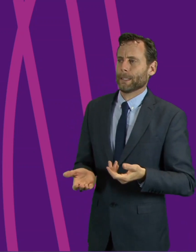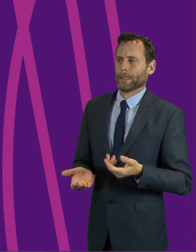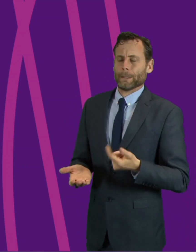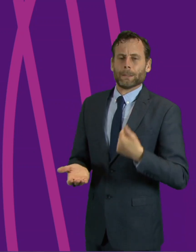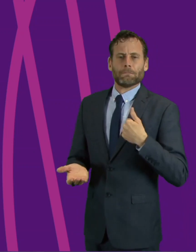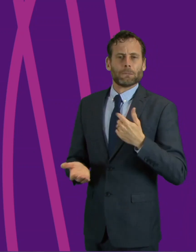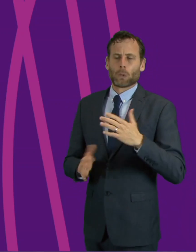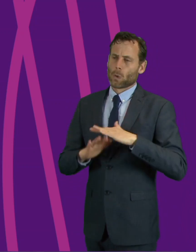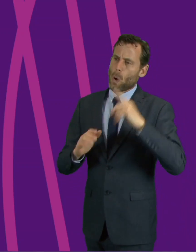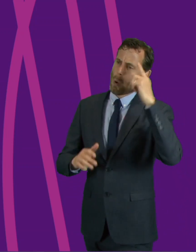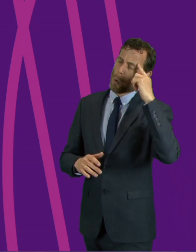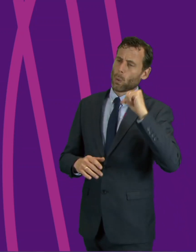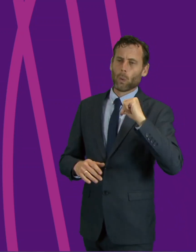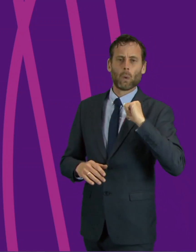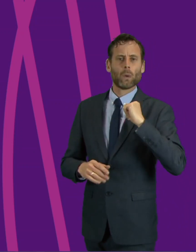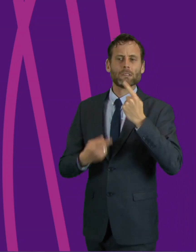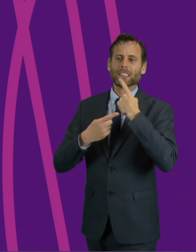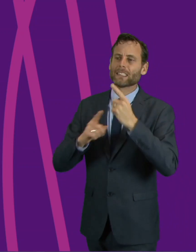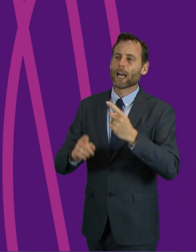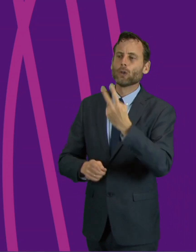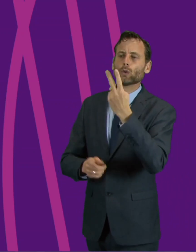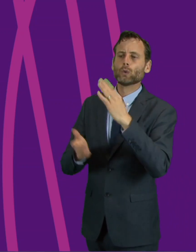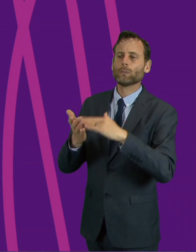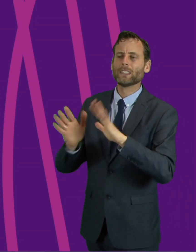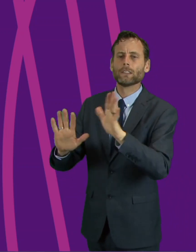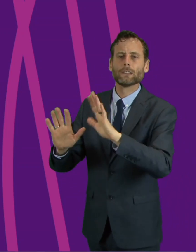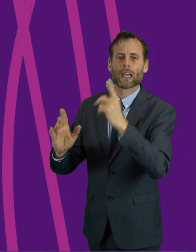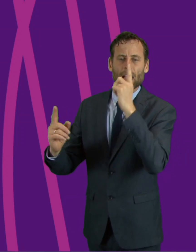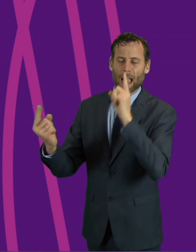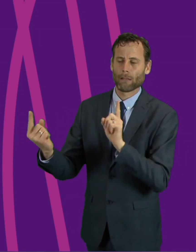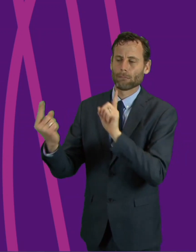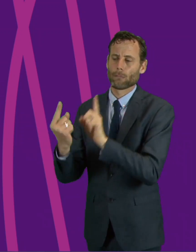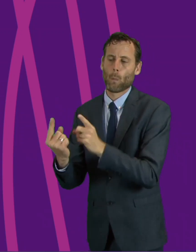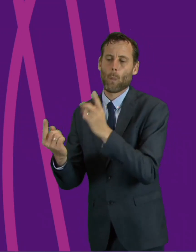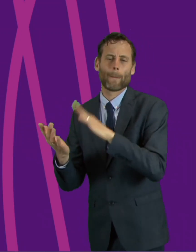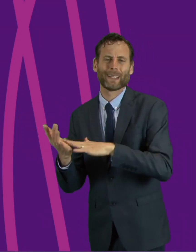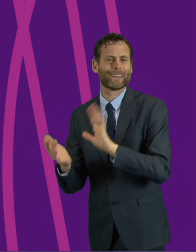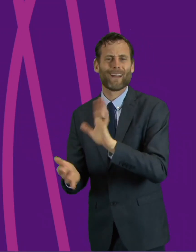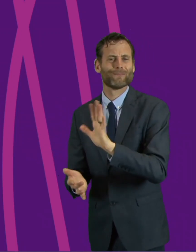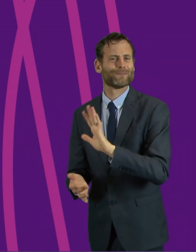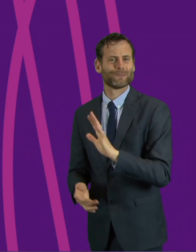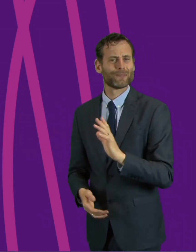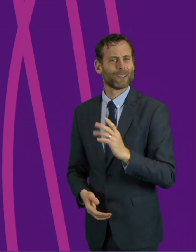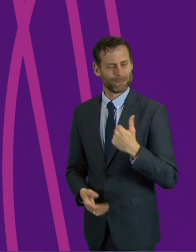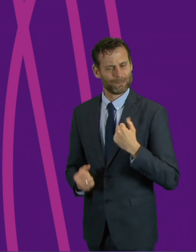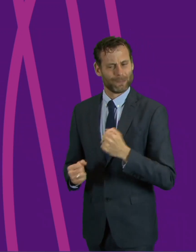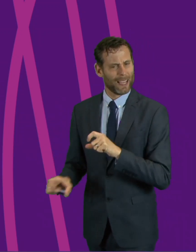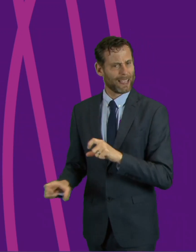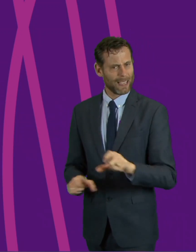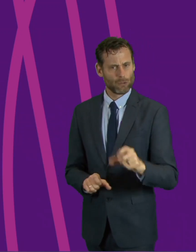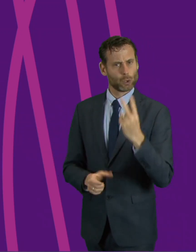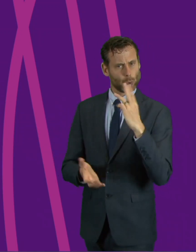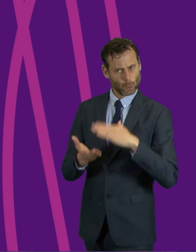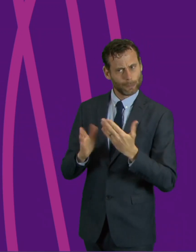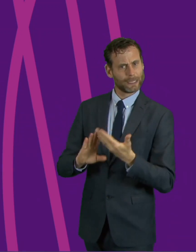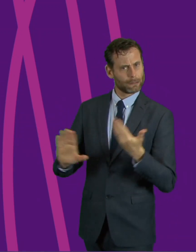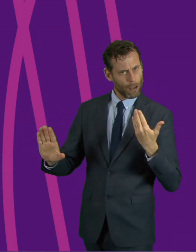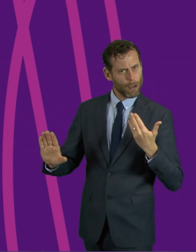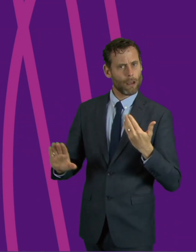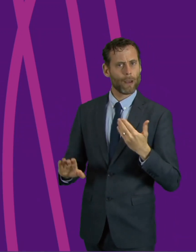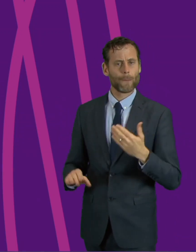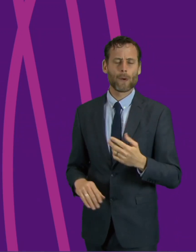to reduce that in any way, but we continue to take advice and look at all of these things on an ongoing basis. One thing that